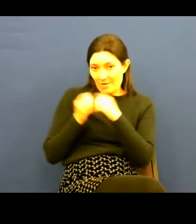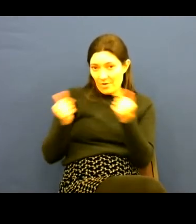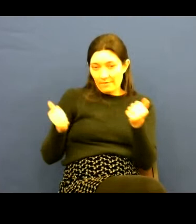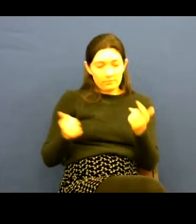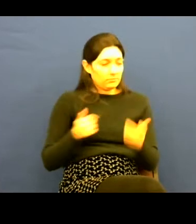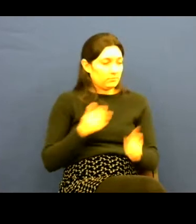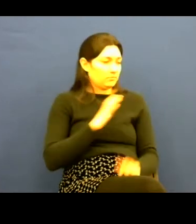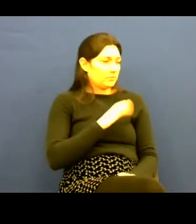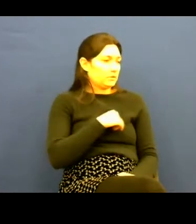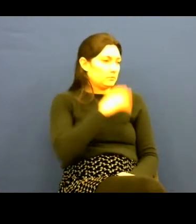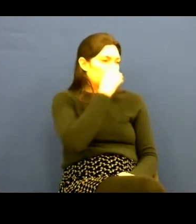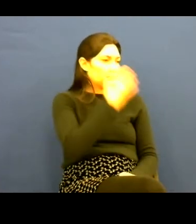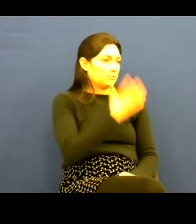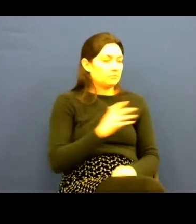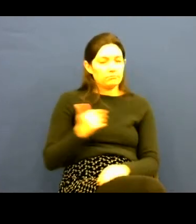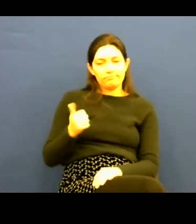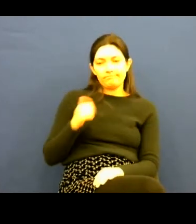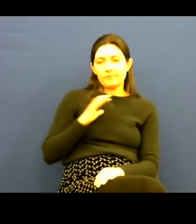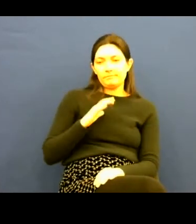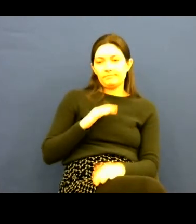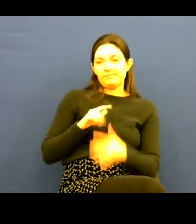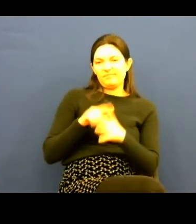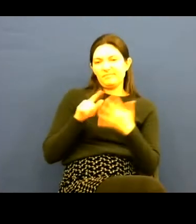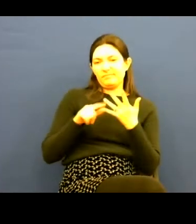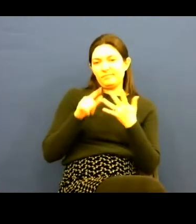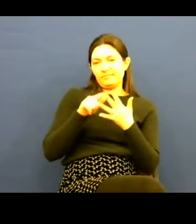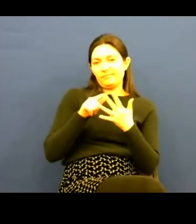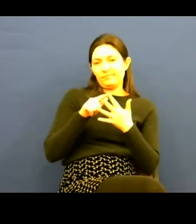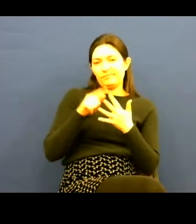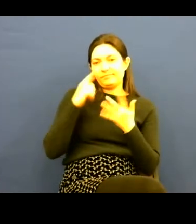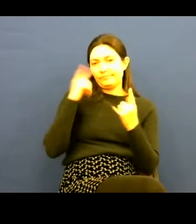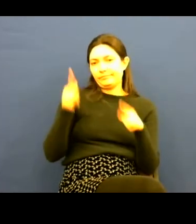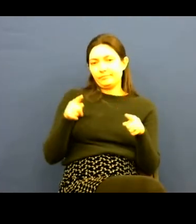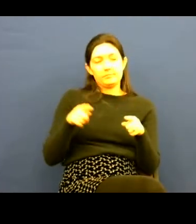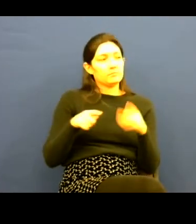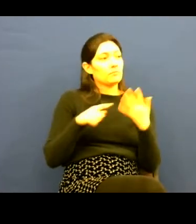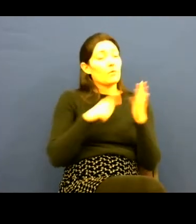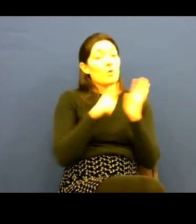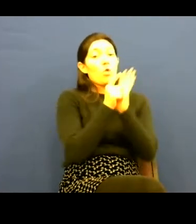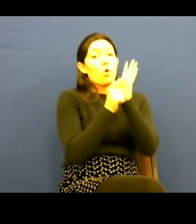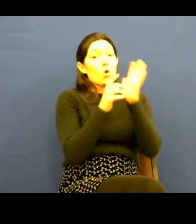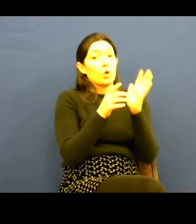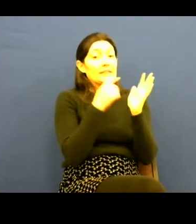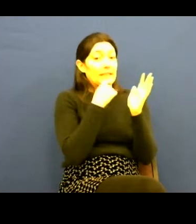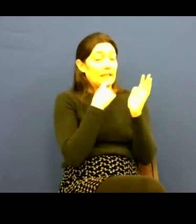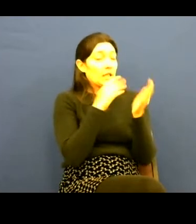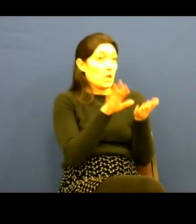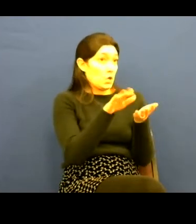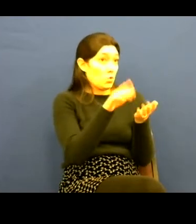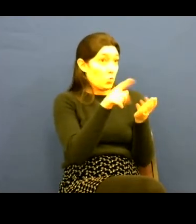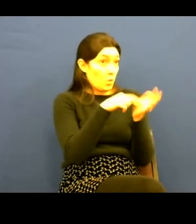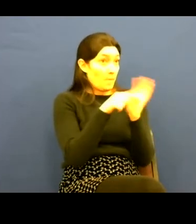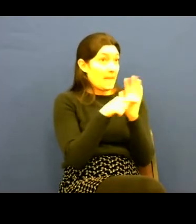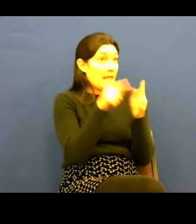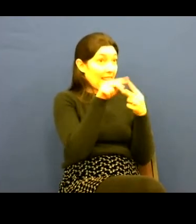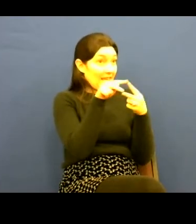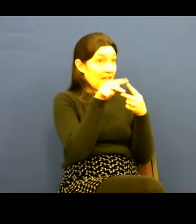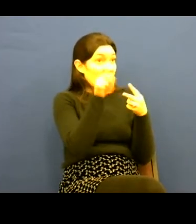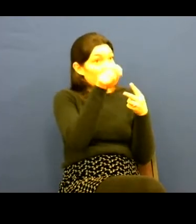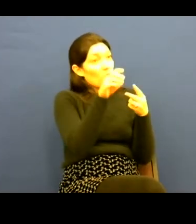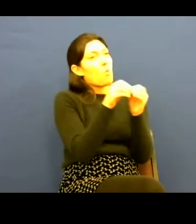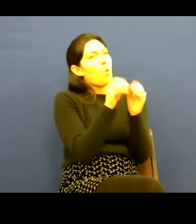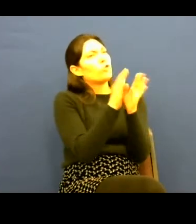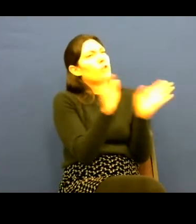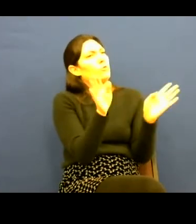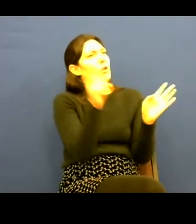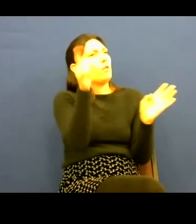fine. Fine with that. So keep it a little more general then? Is that what you're saying? And then let the minutes those speak two for themselves? conditions, but yeah, I'm